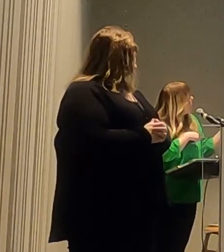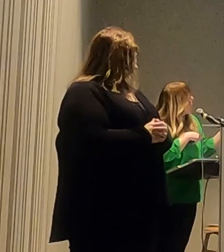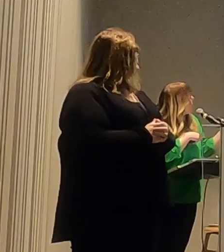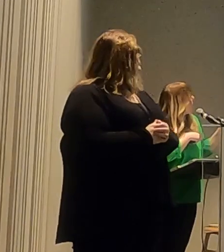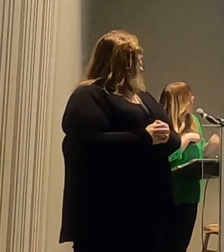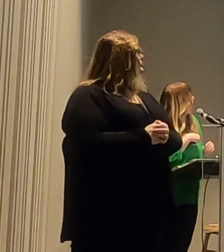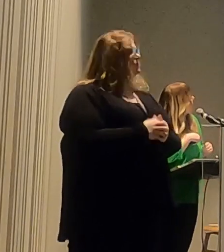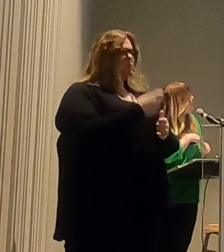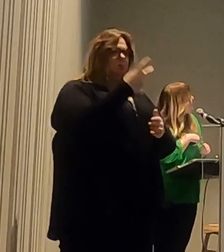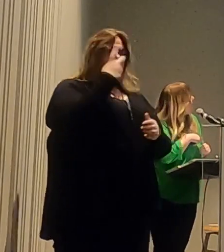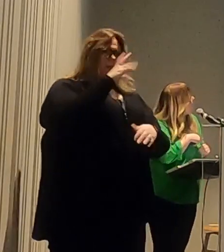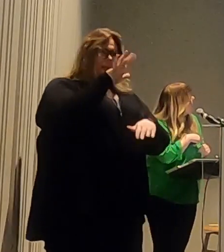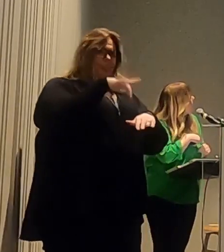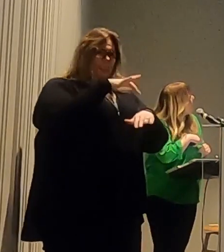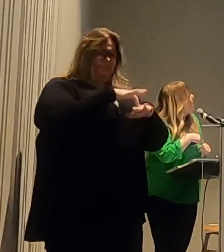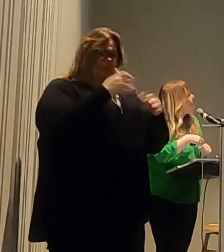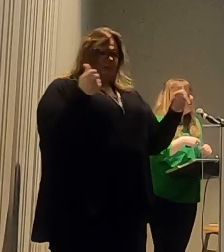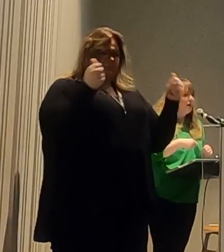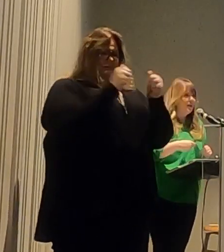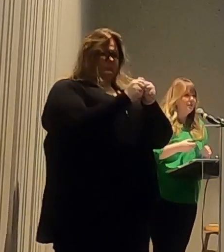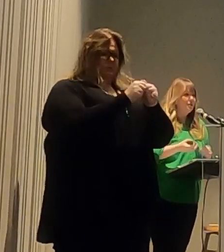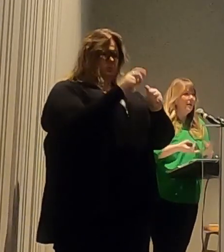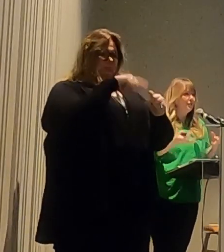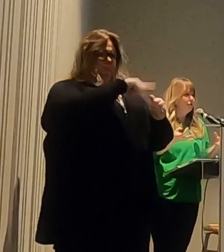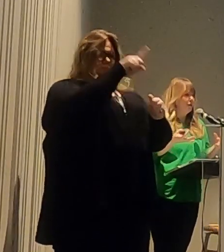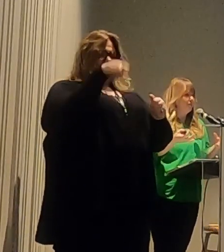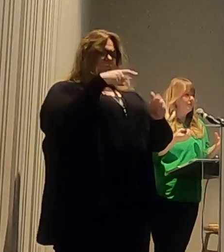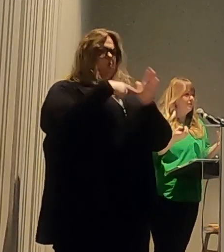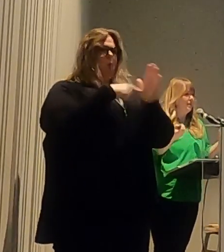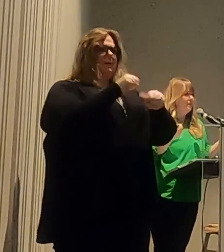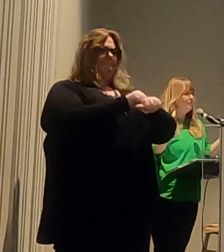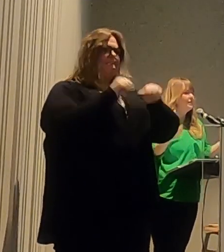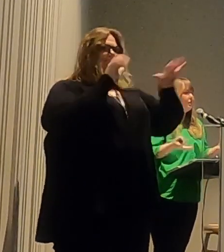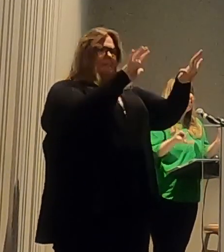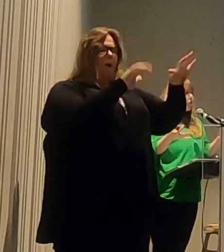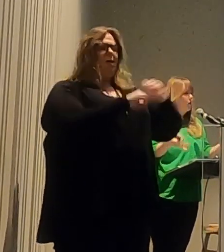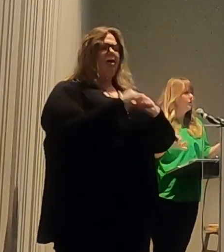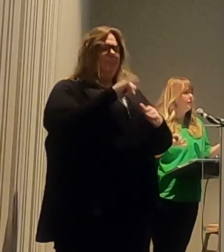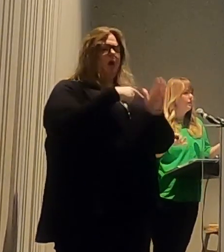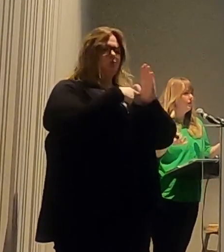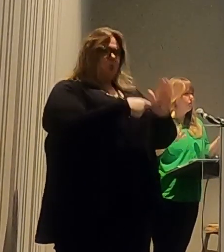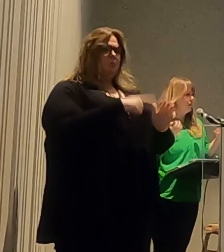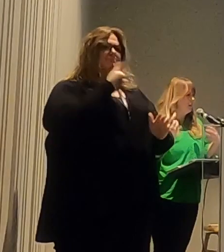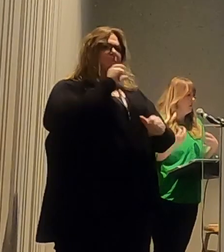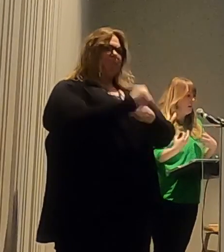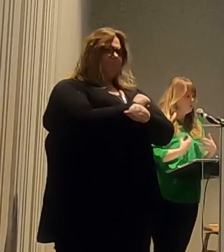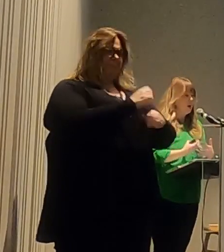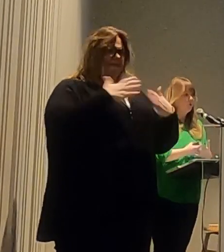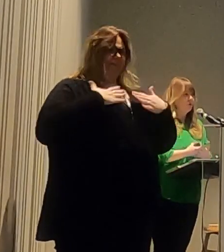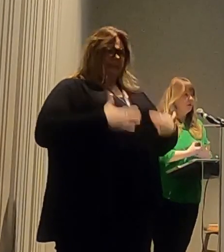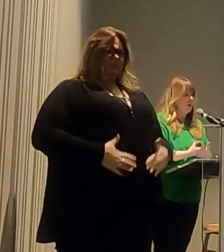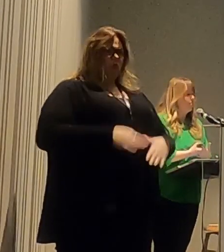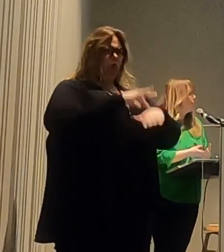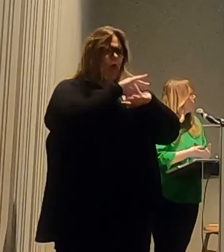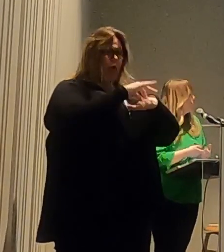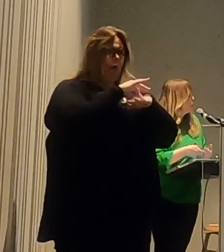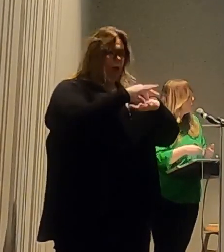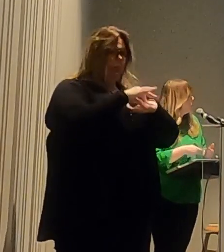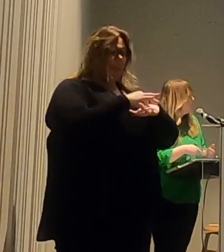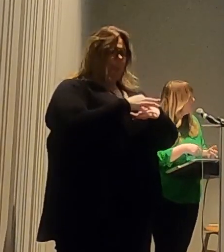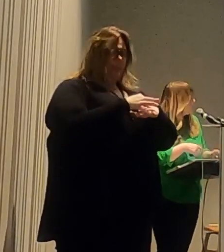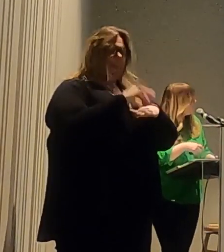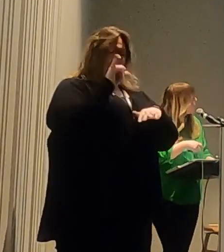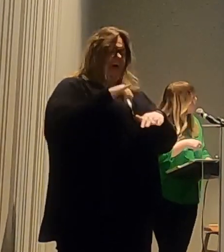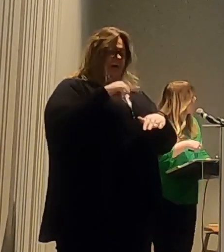center here, we pulled the fabric together. And so that shows the physical earth, that realm that the emperor